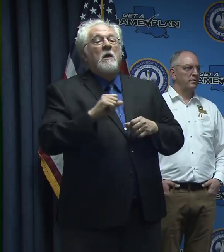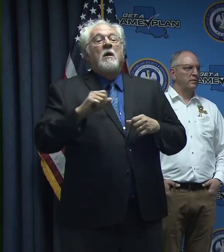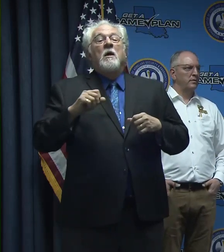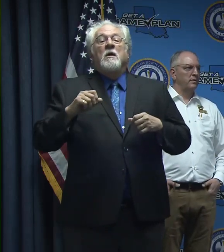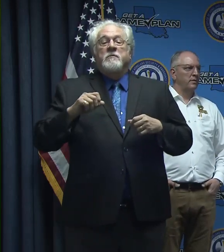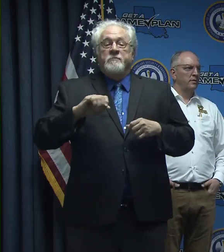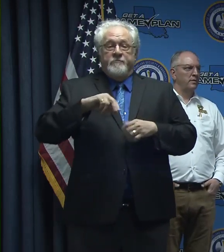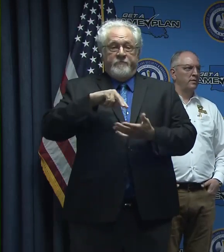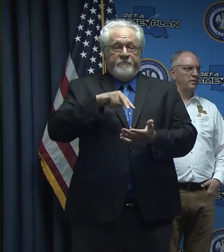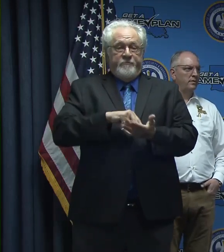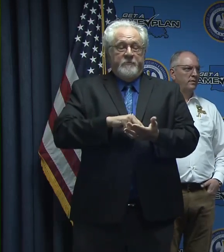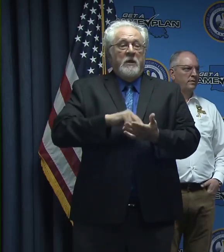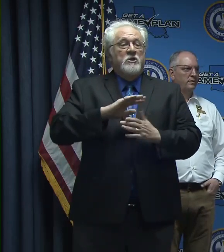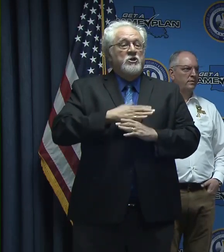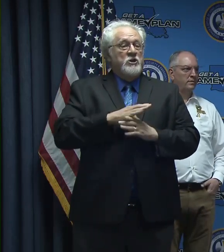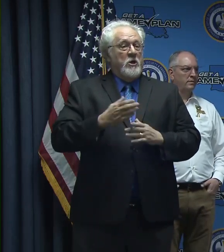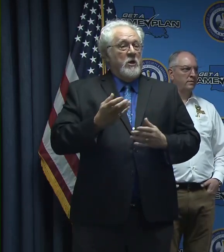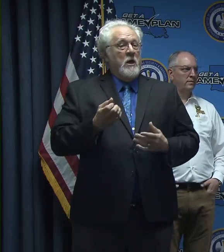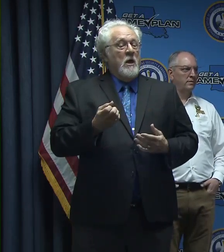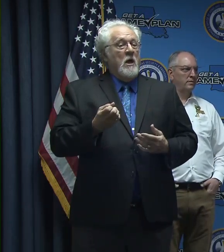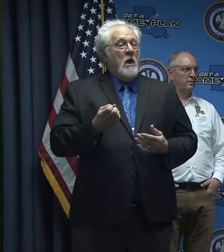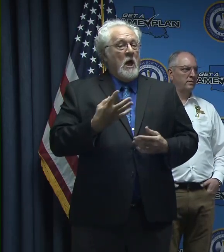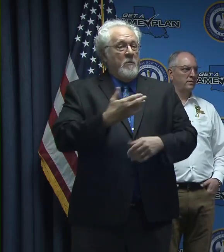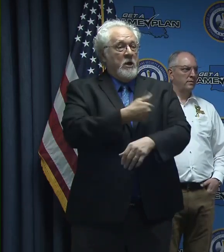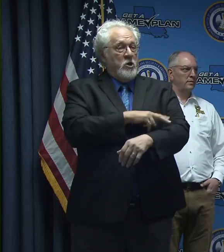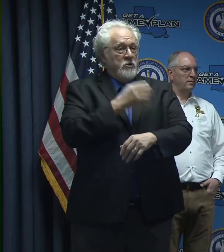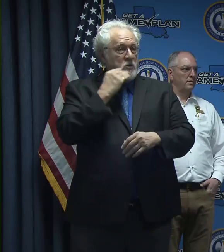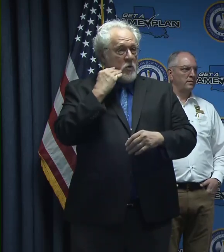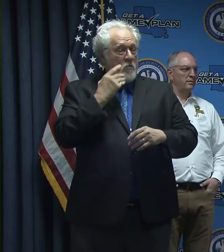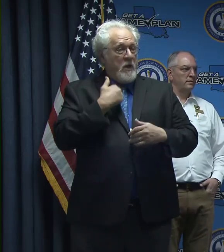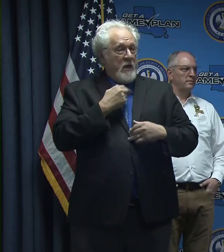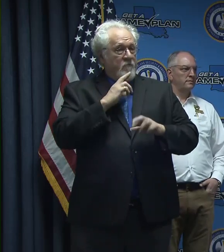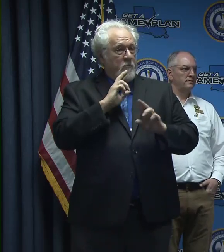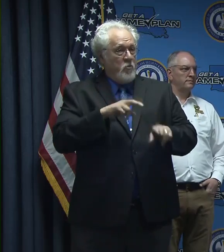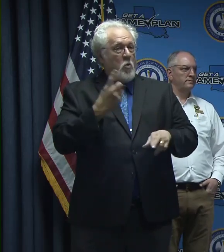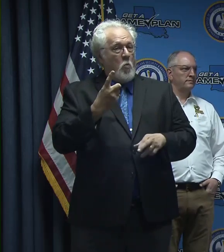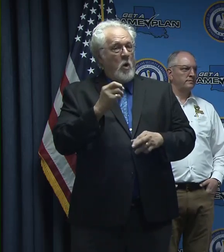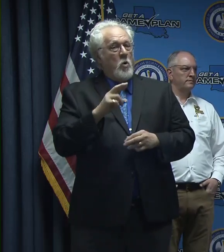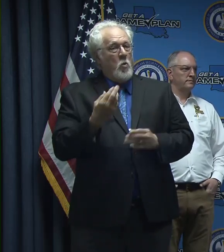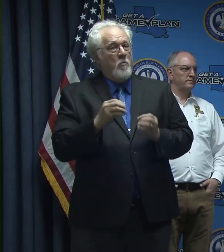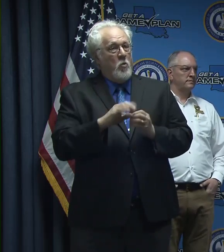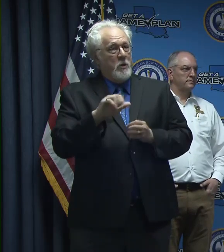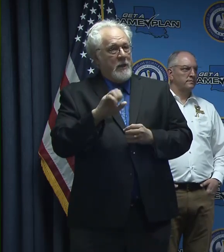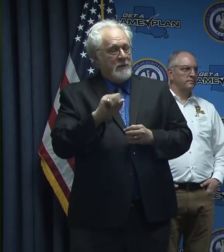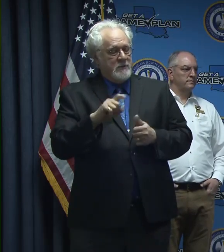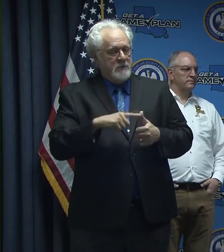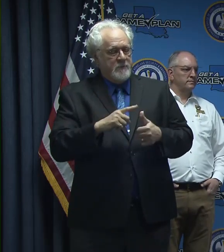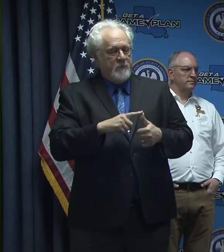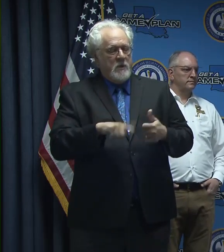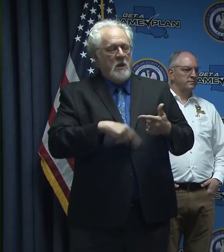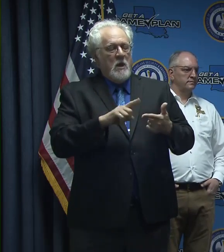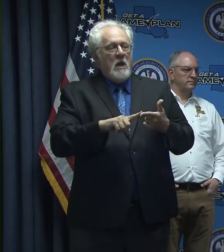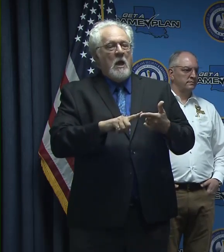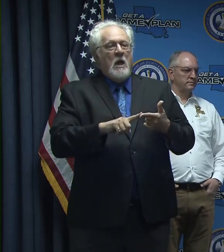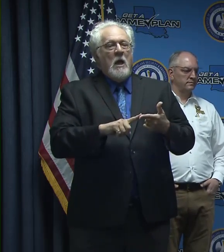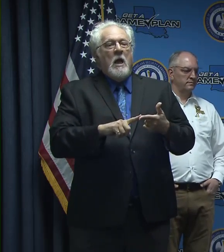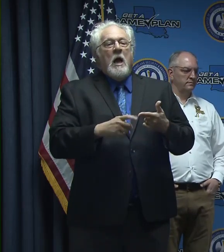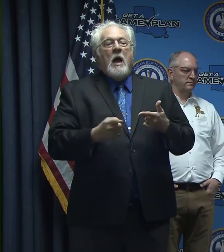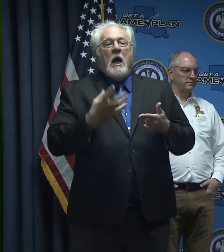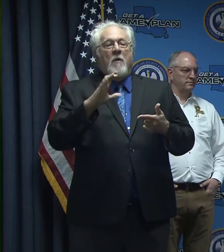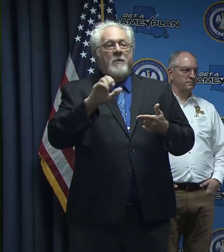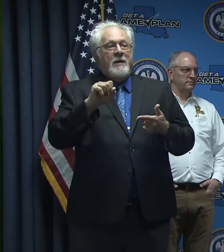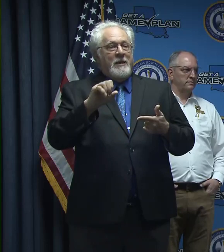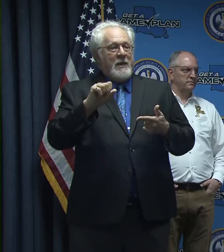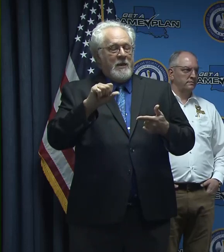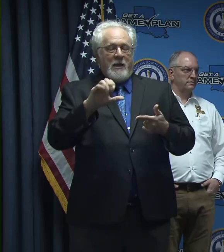currently have, where we're sharing the number of nursing homes that report one or more cases. We're sharing the numbers of cases